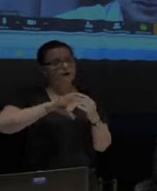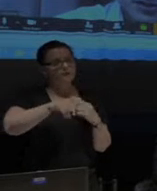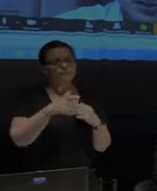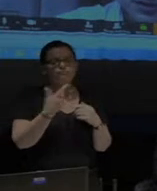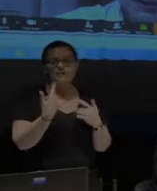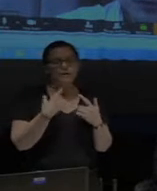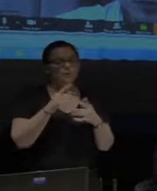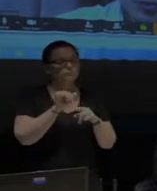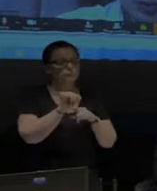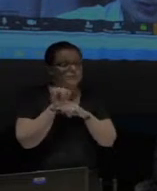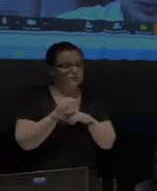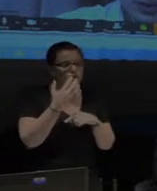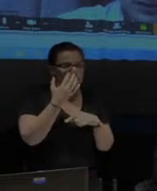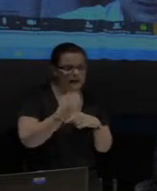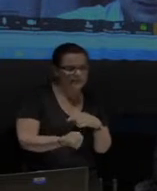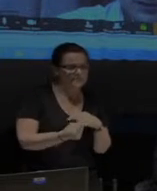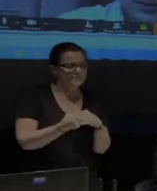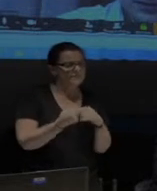protections for